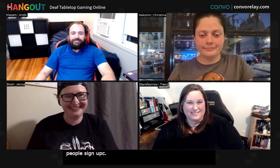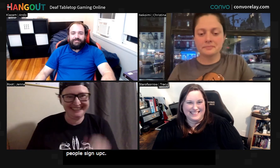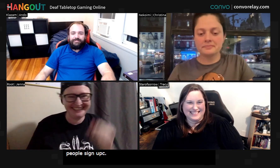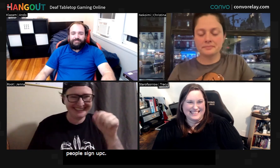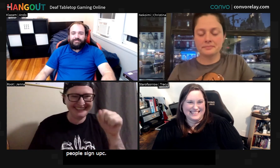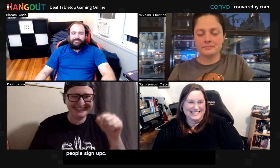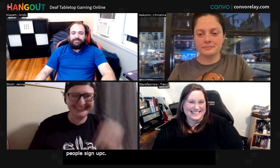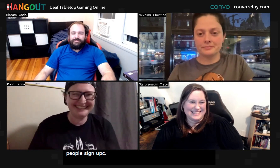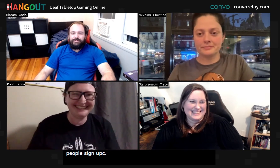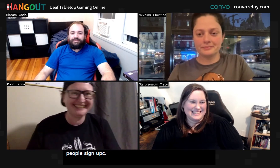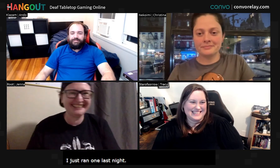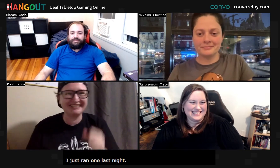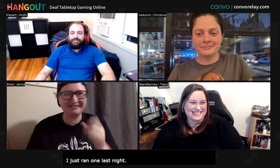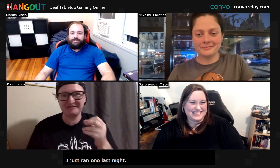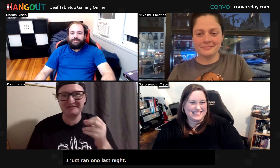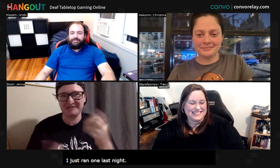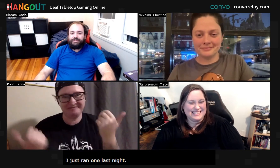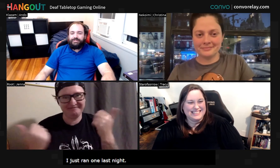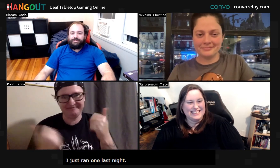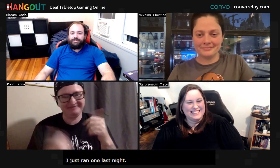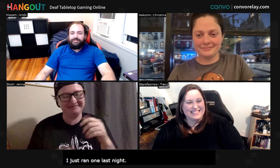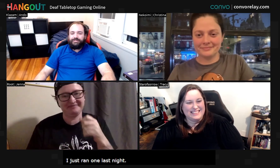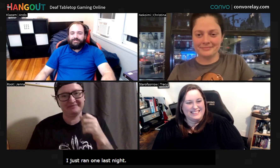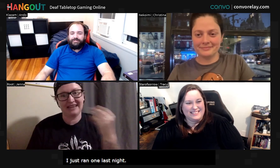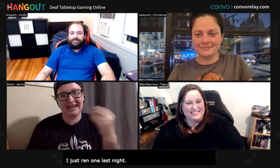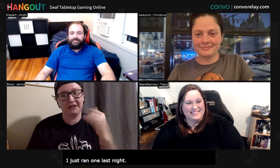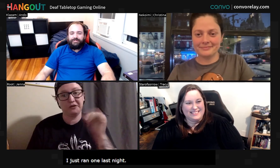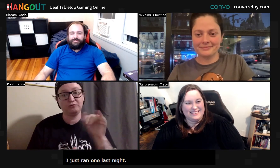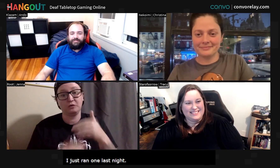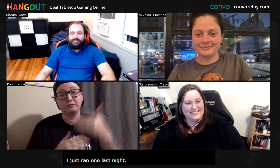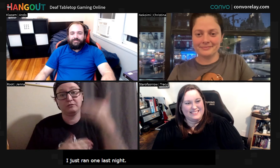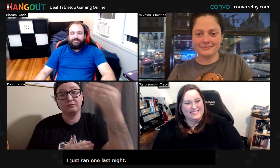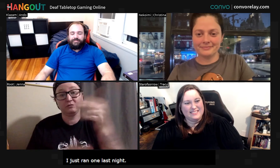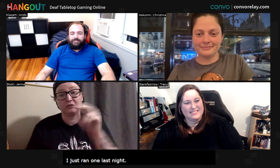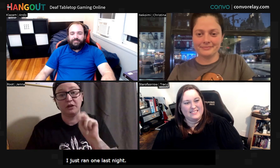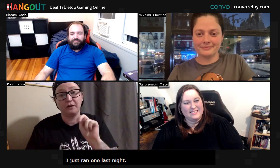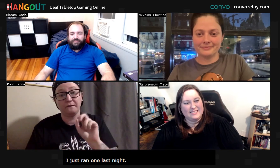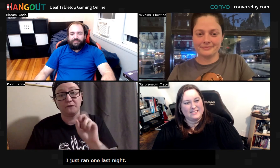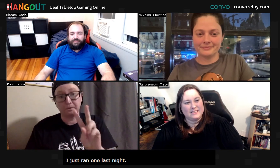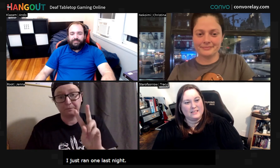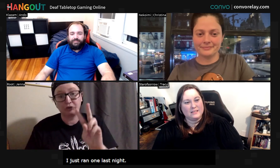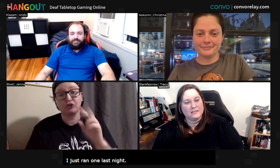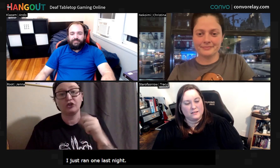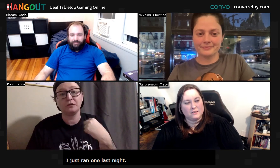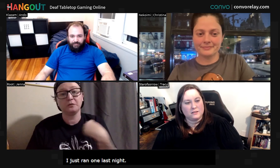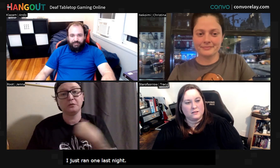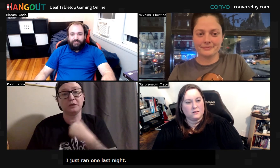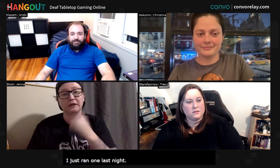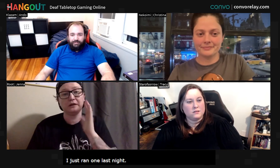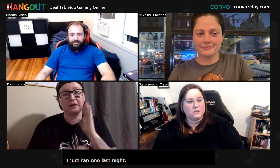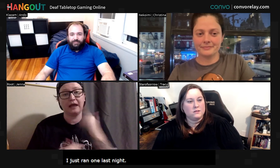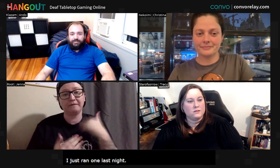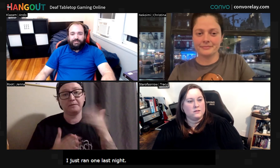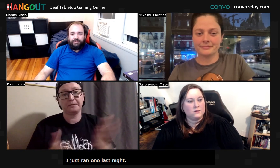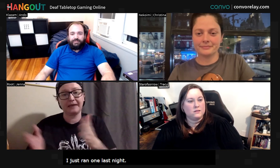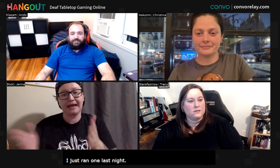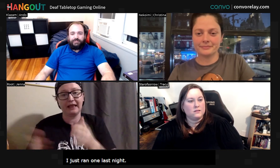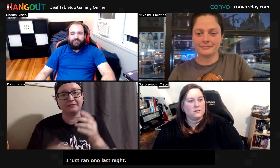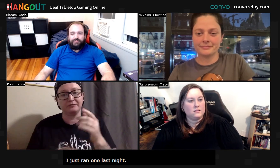and Yeah. also this weekend I'm having one. So, and also in November we will have